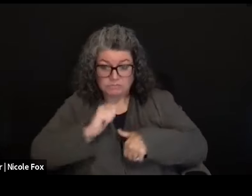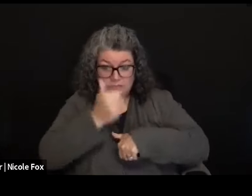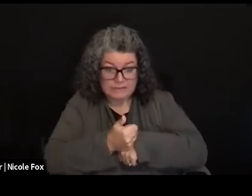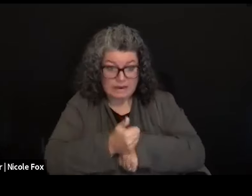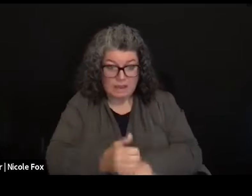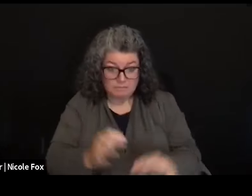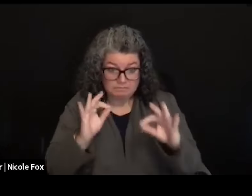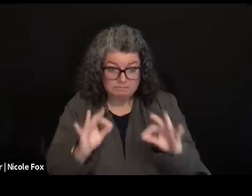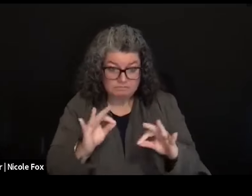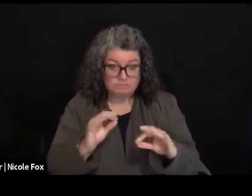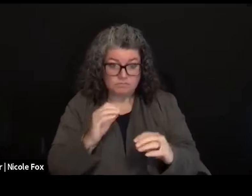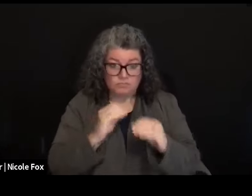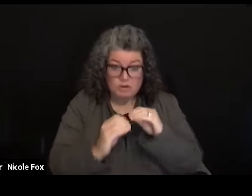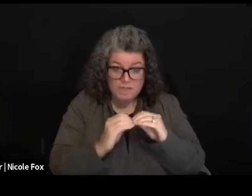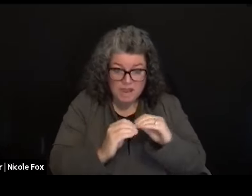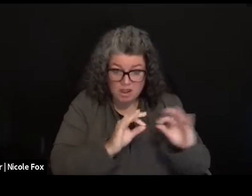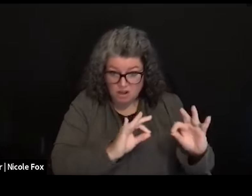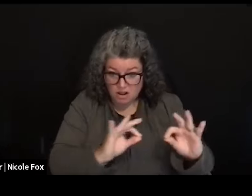and repaired,